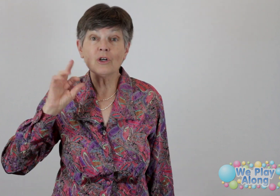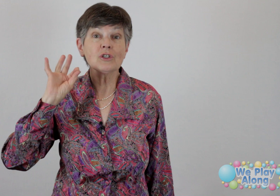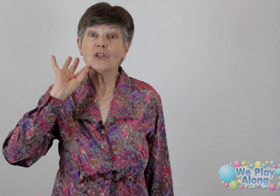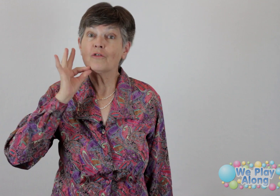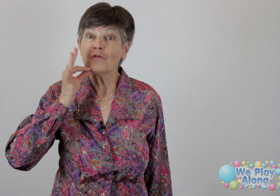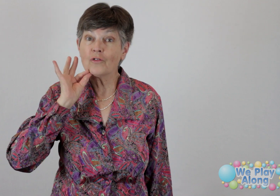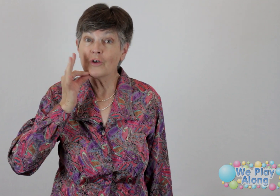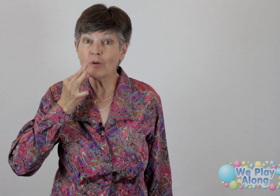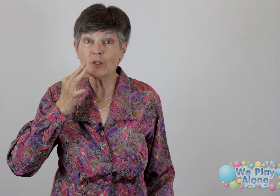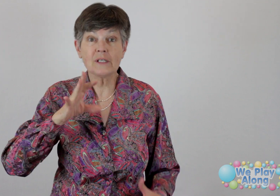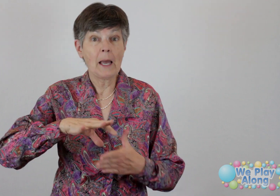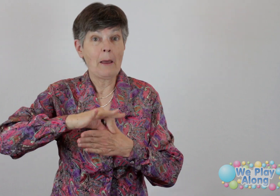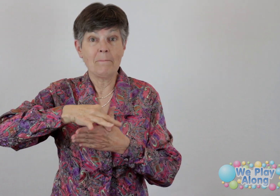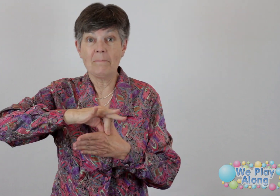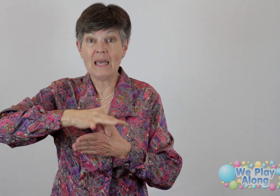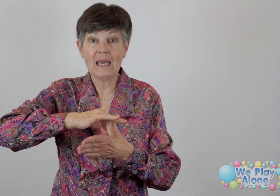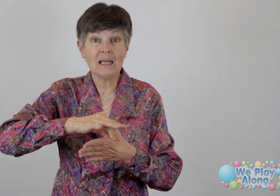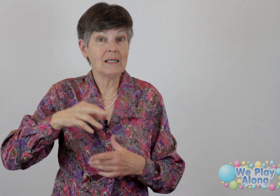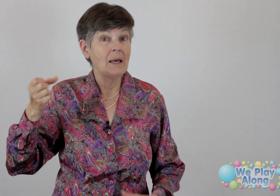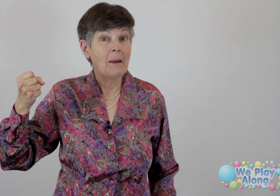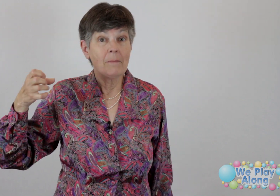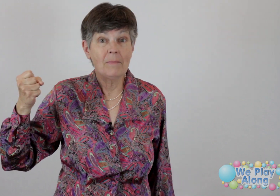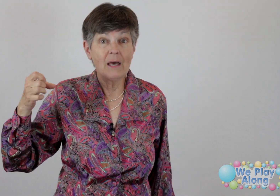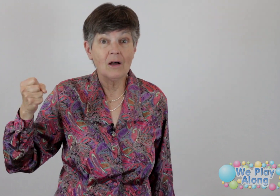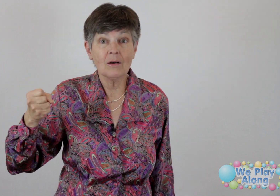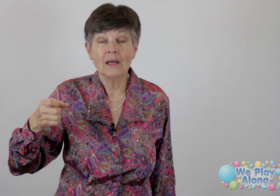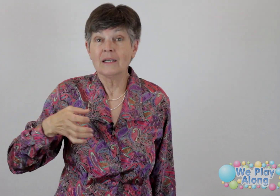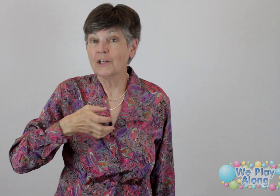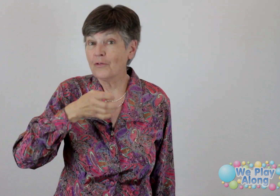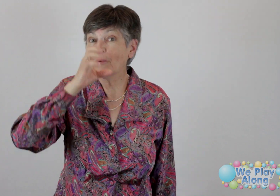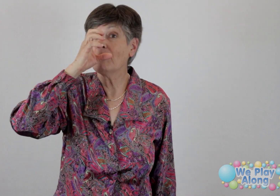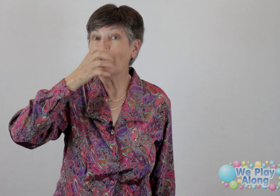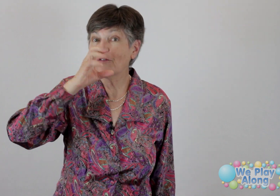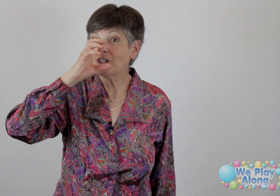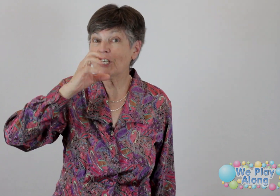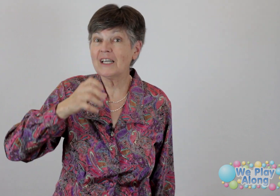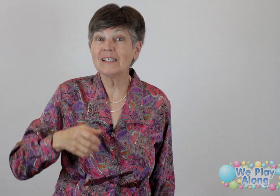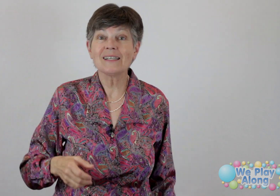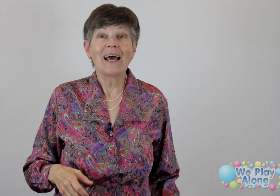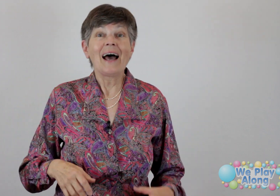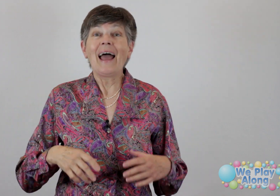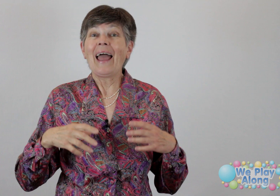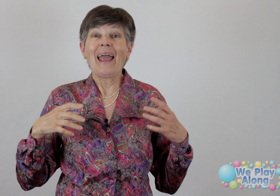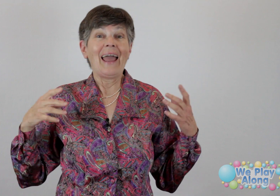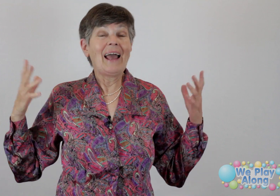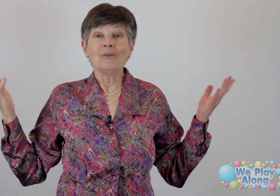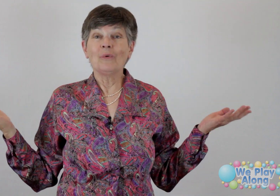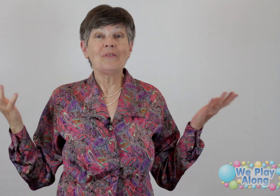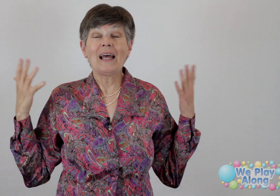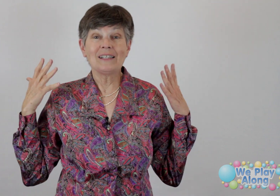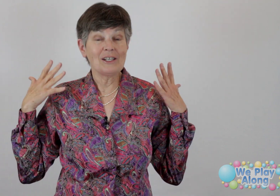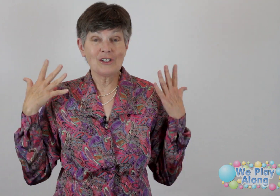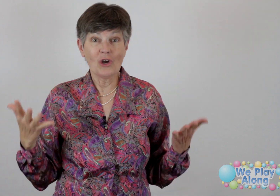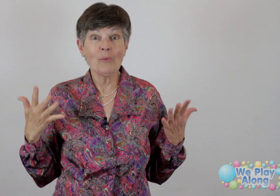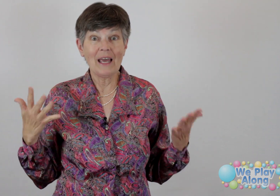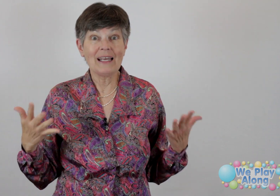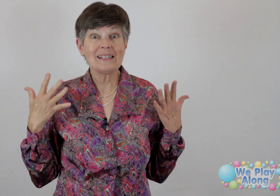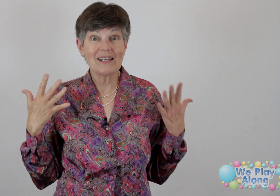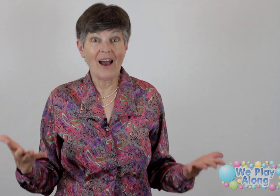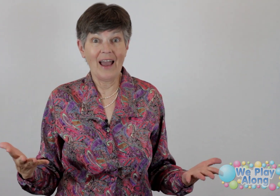vegetables, fruits, meat, milk, different beverages. We've done so many